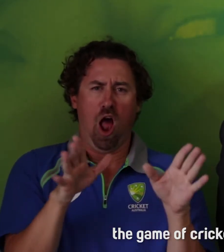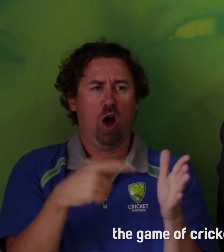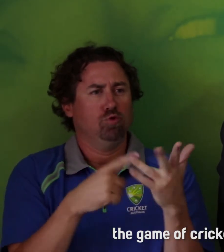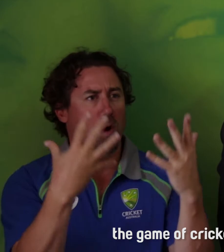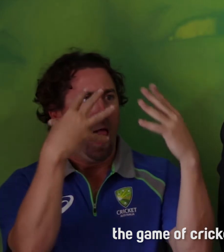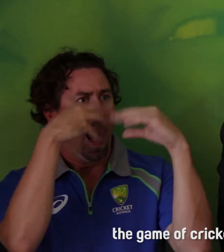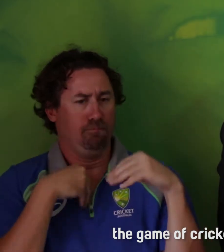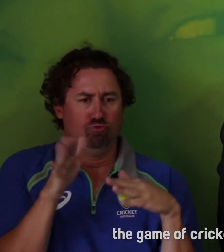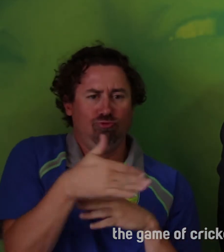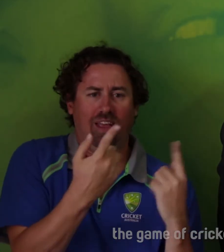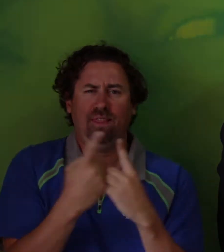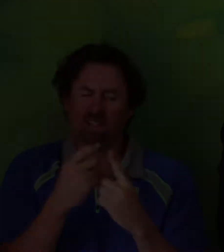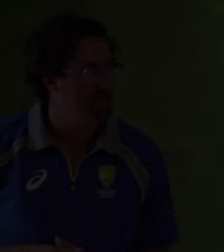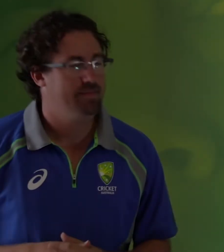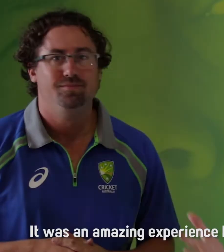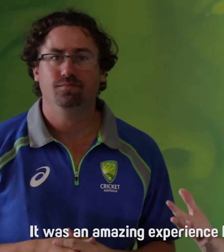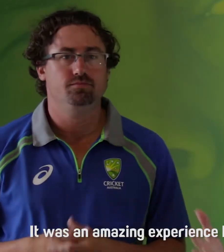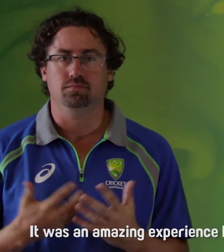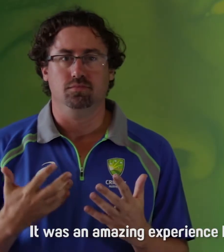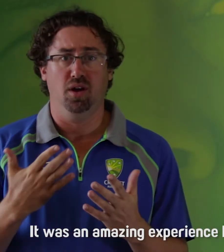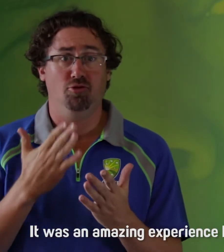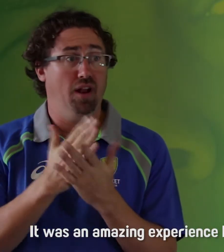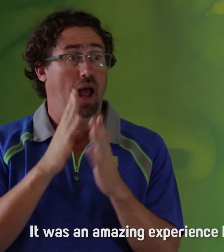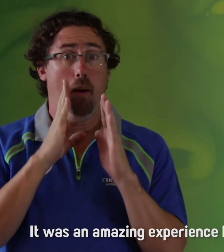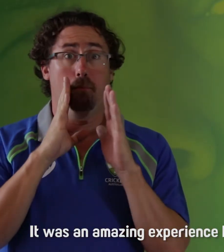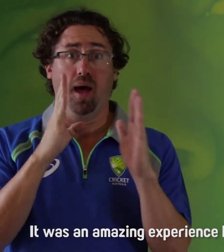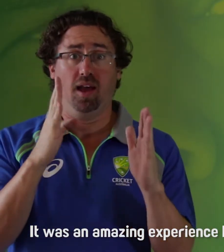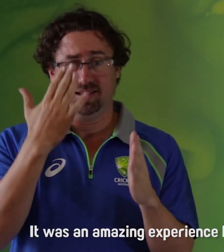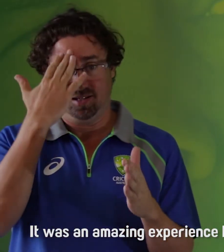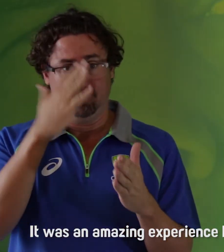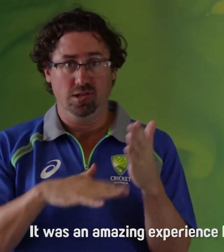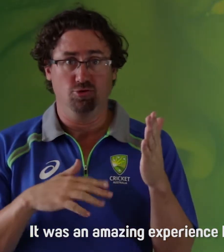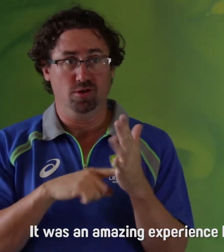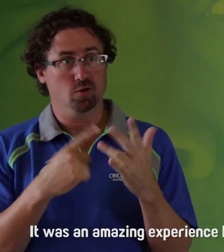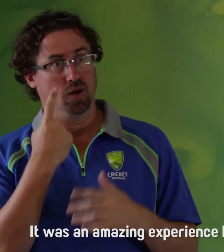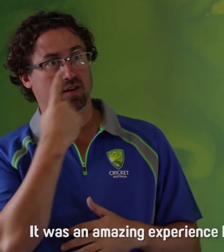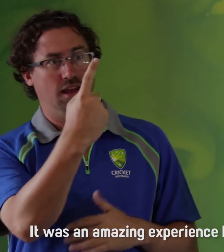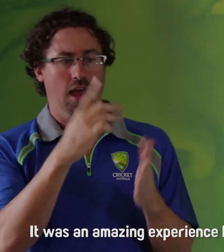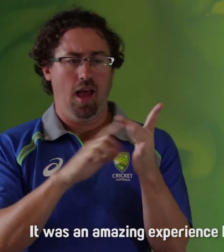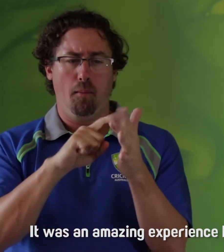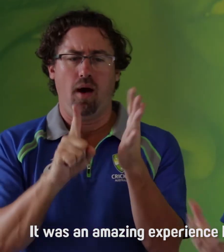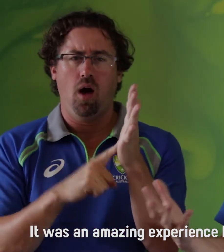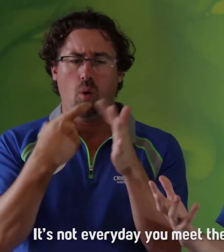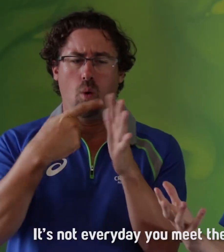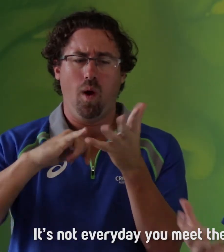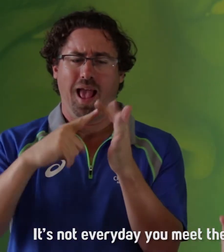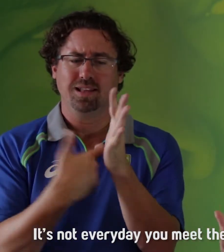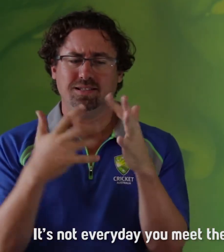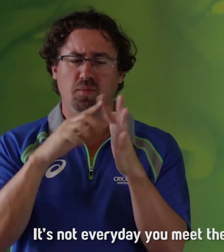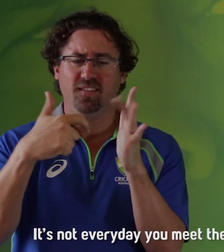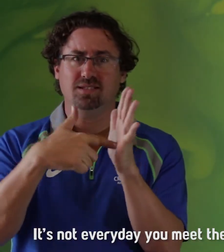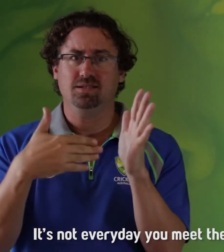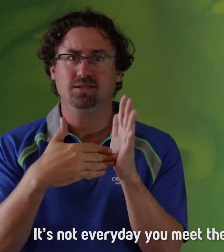so important. It's amazing to be having Michael Kasprowicz here. So it's not every day that you meet